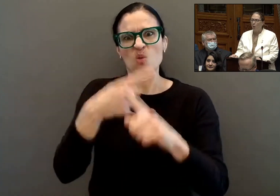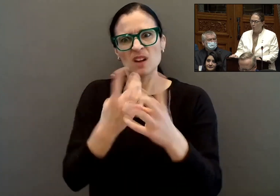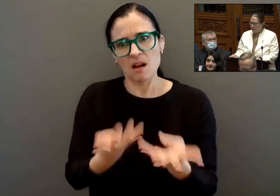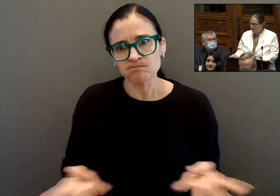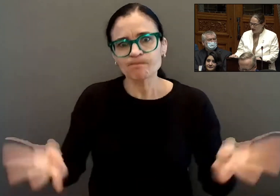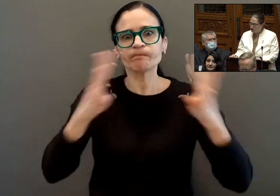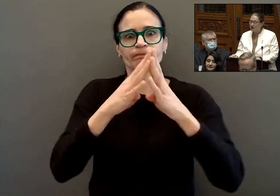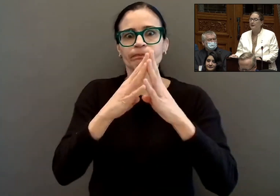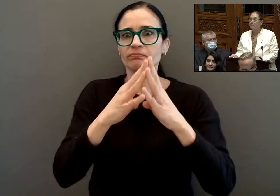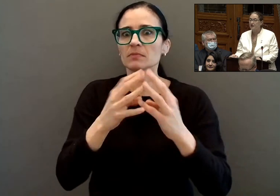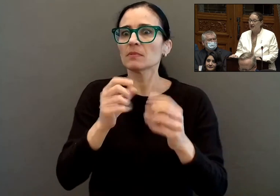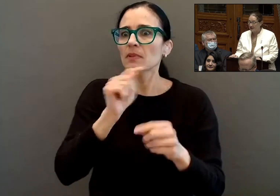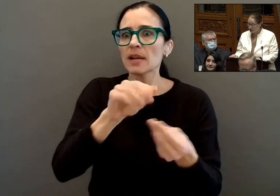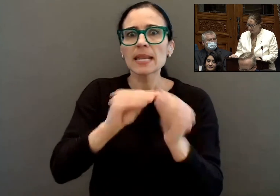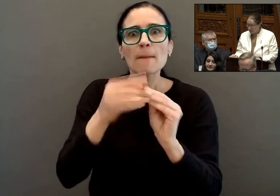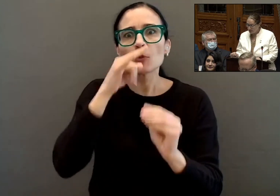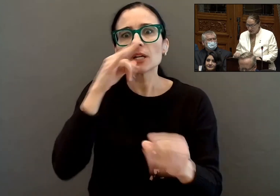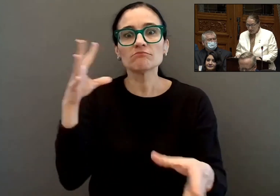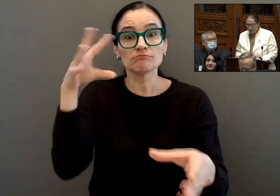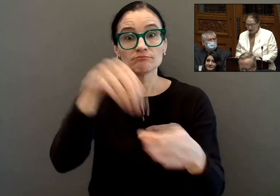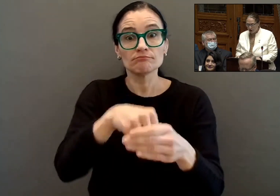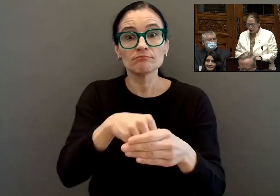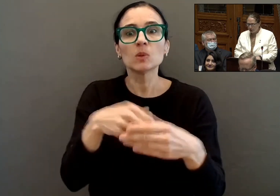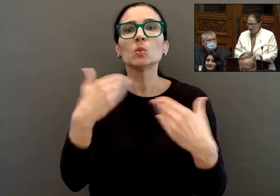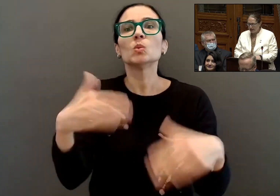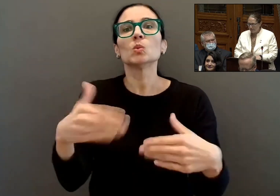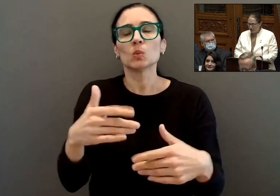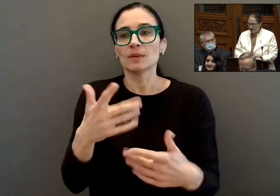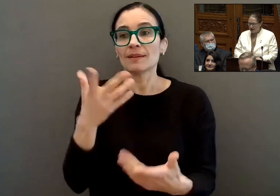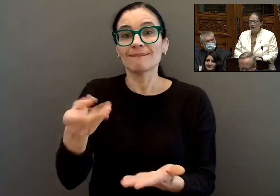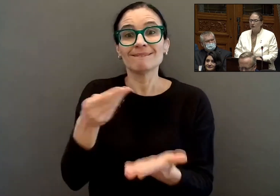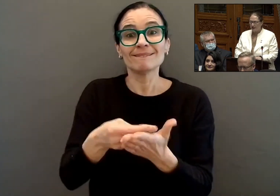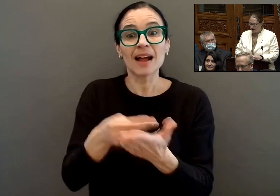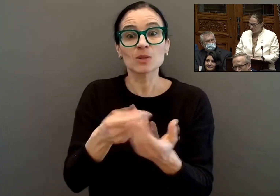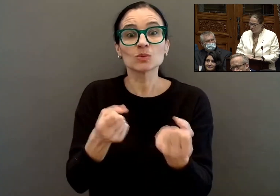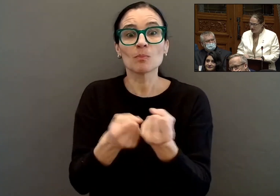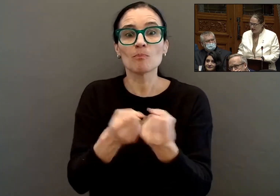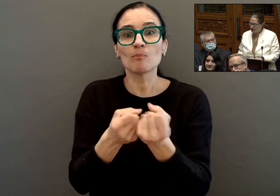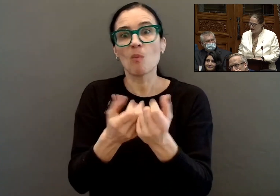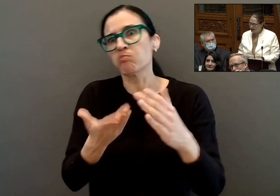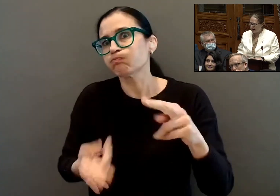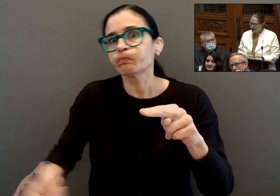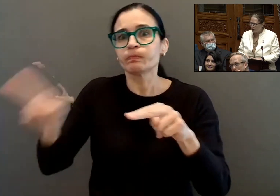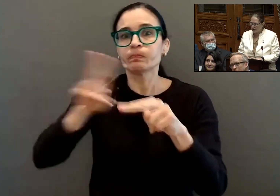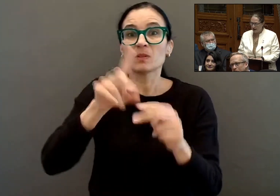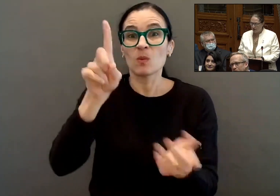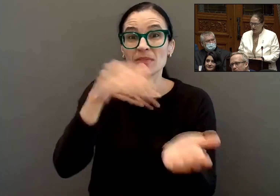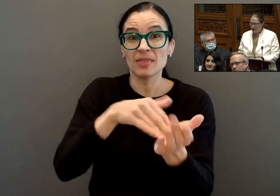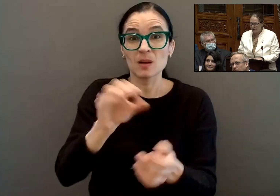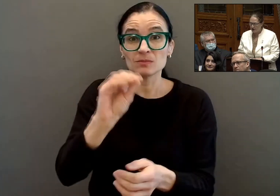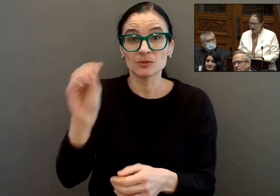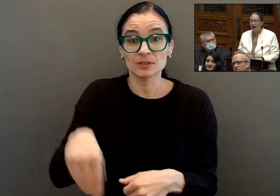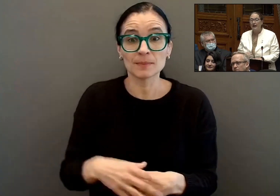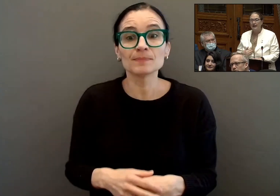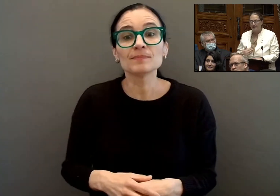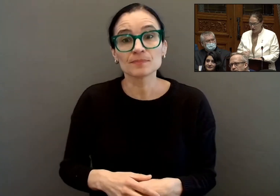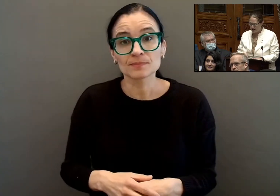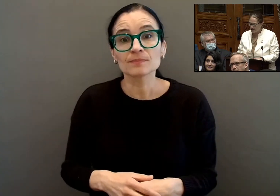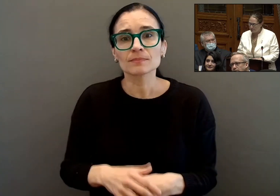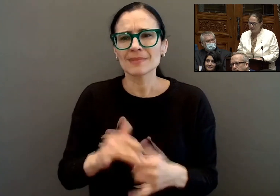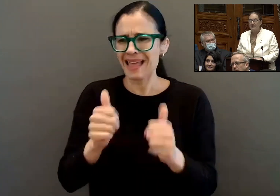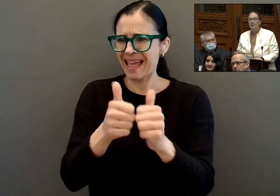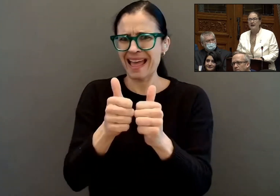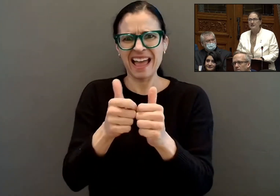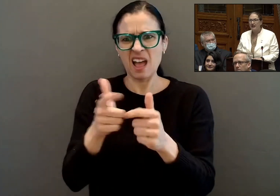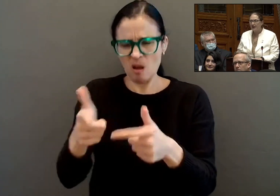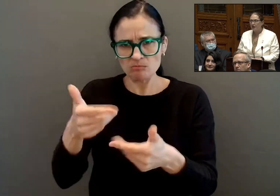whopping 1,000%. This Herculean effort is down to the enthusiastic and energetic volunteers that I had the chance